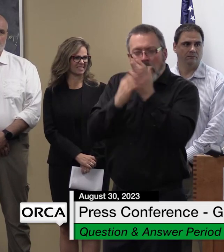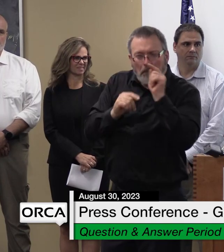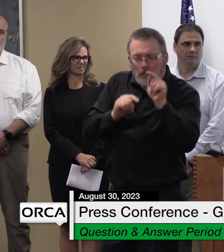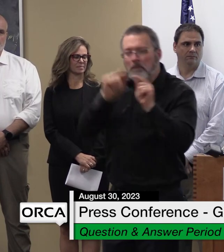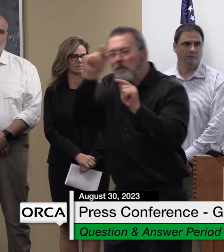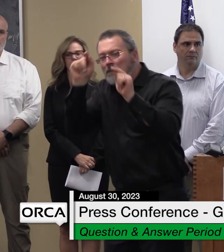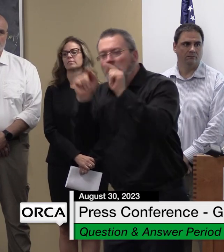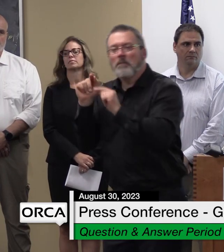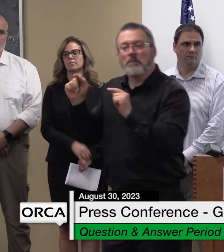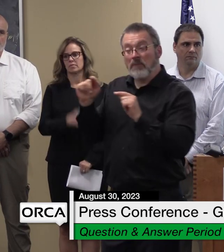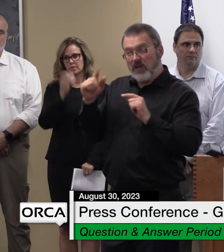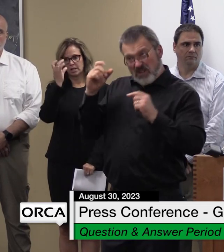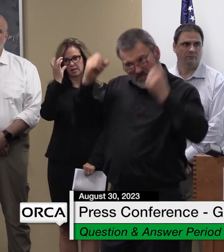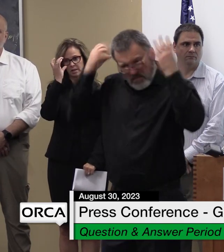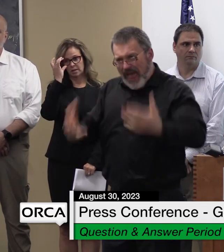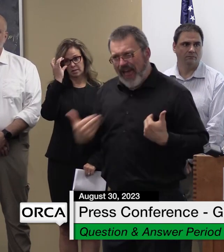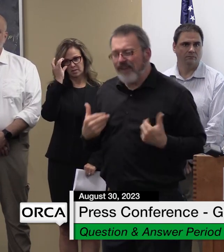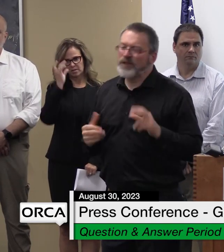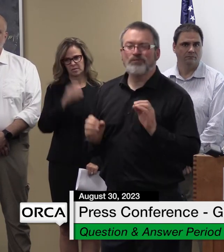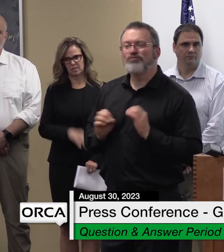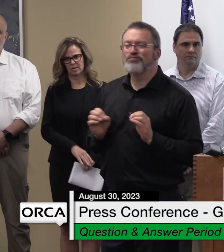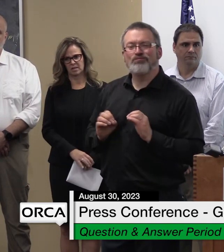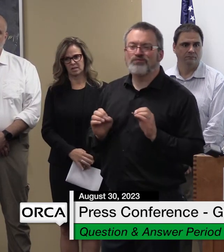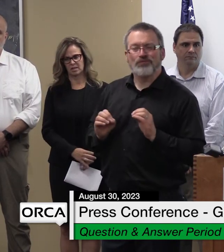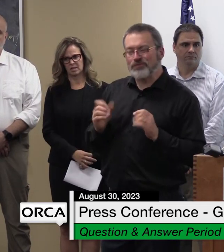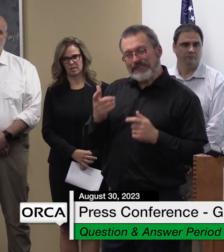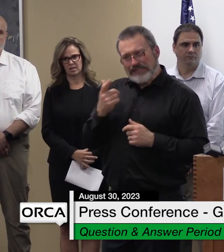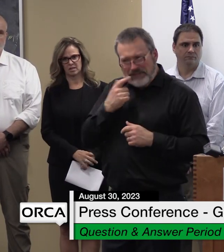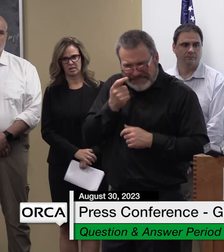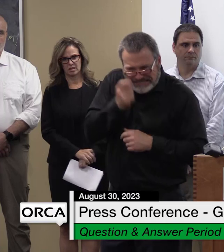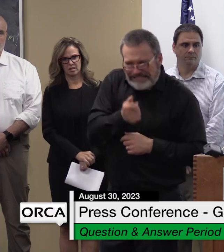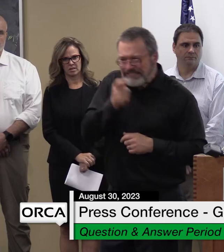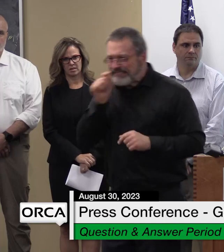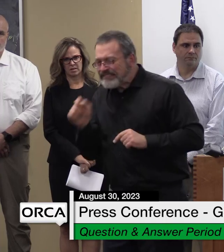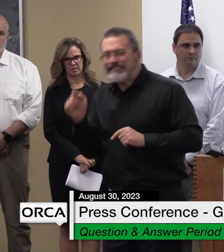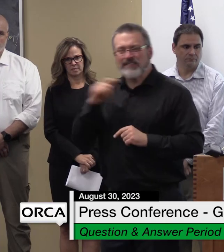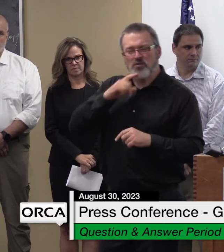many available in Vermont. Thank you.